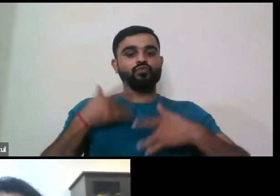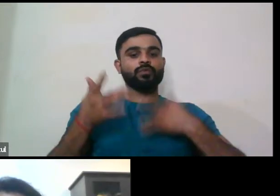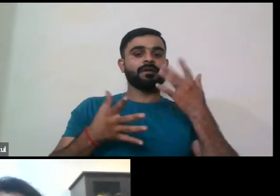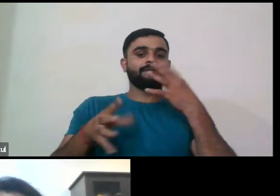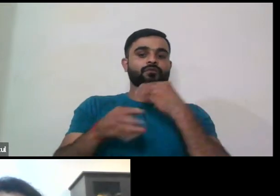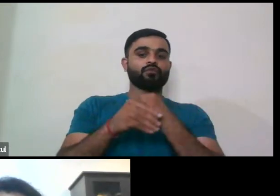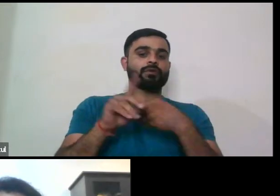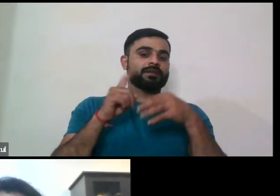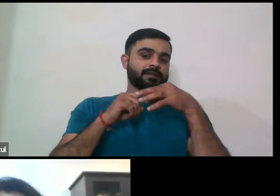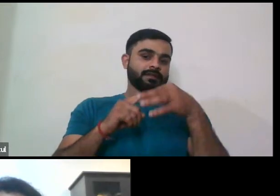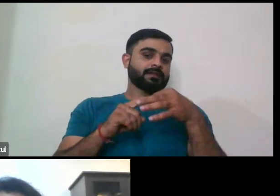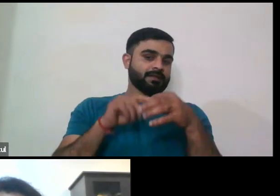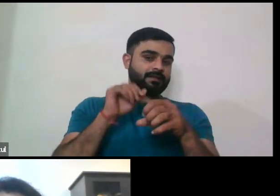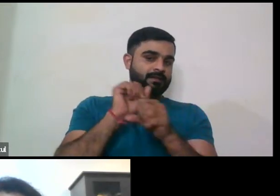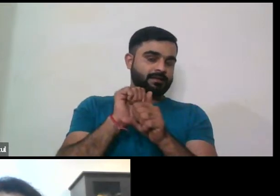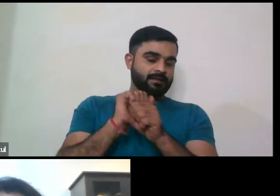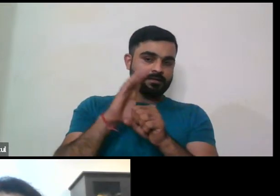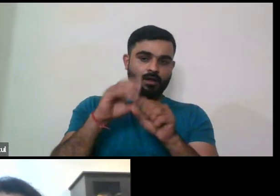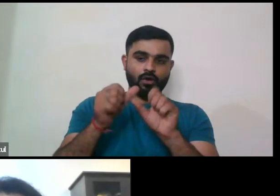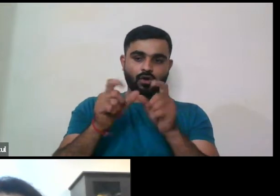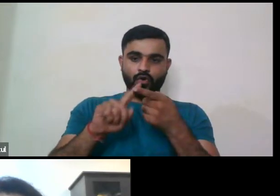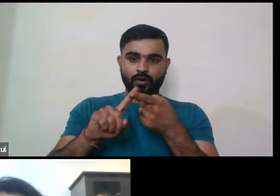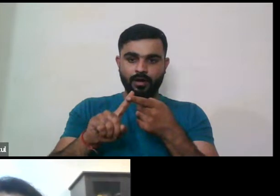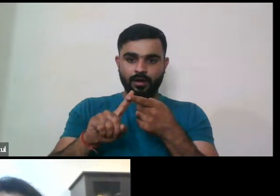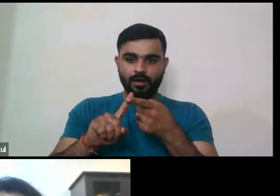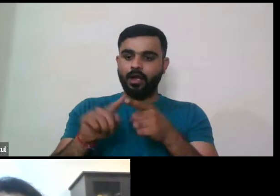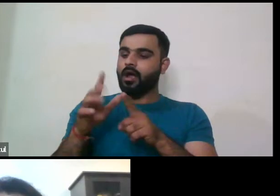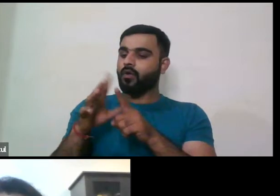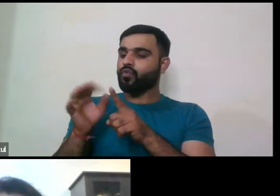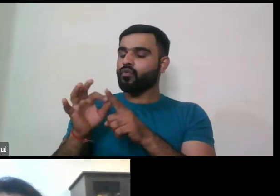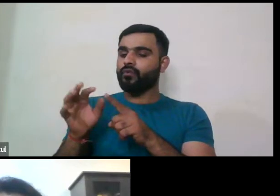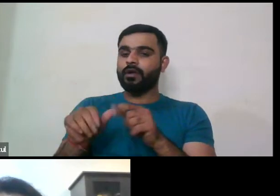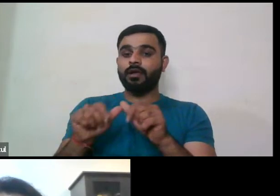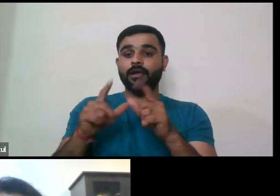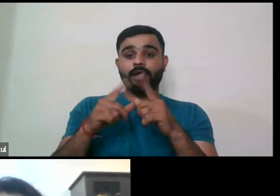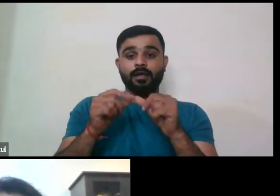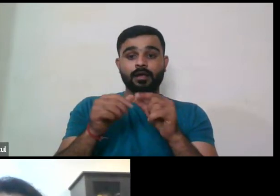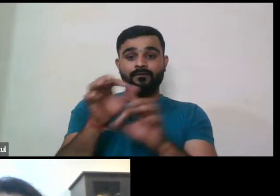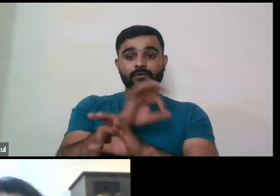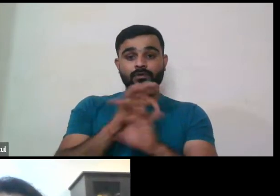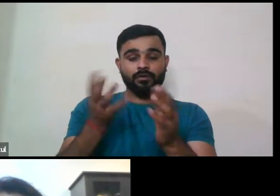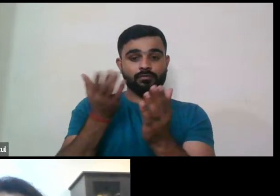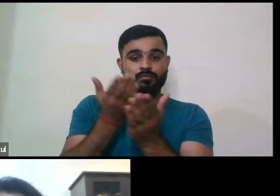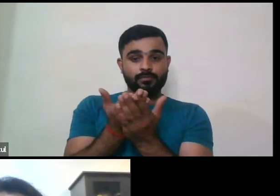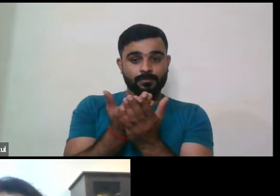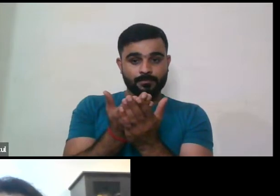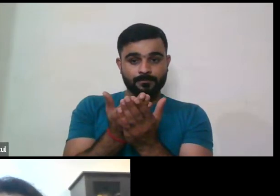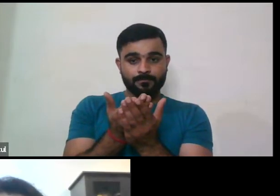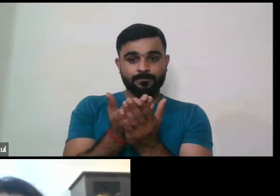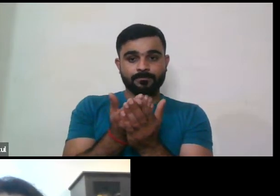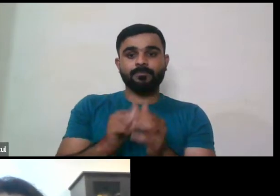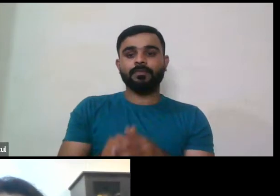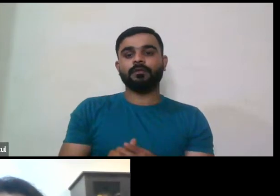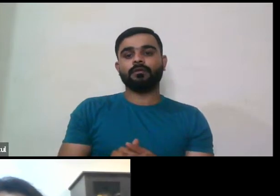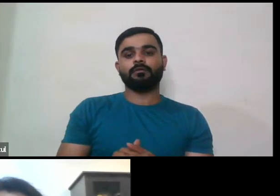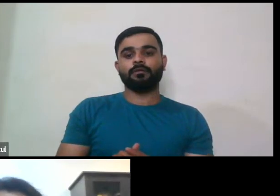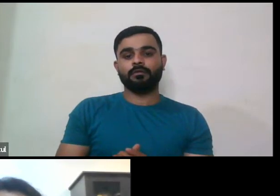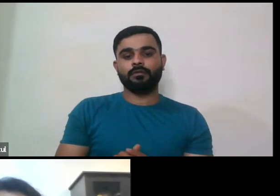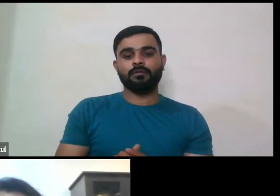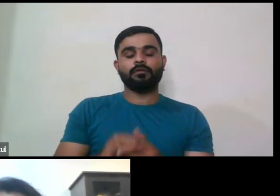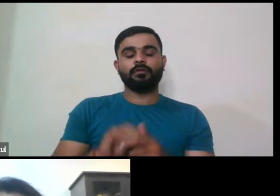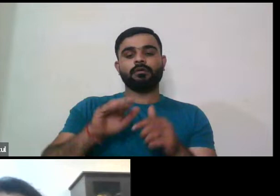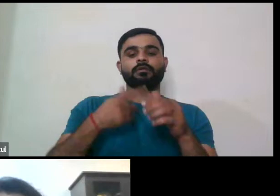questions on what it is that the courts are doing, update the kind of data that we've already gathered, but also see if there are